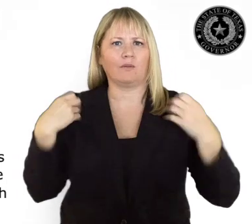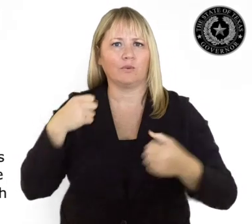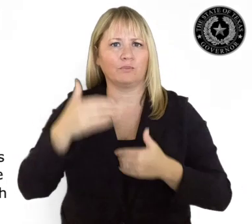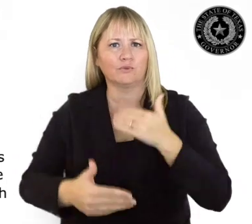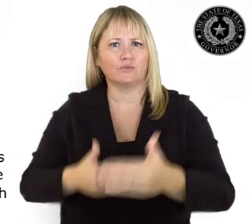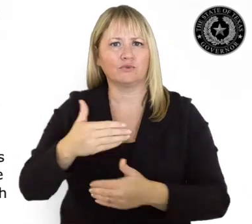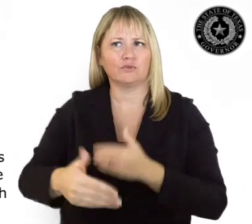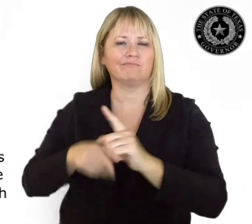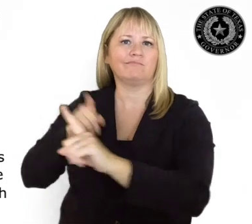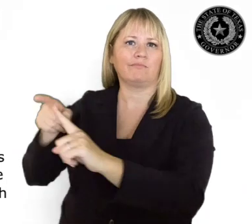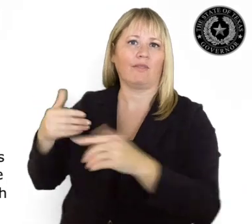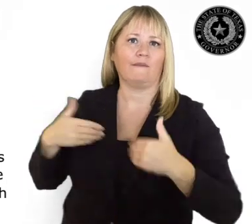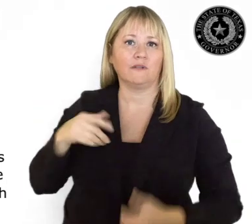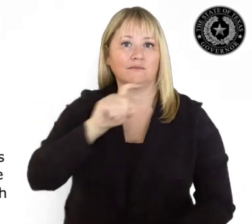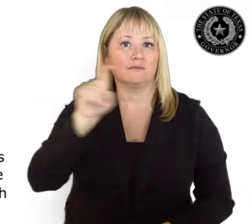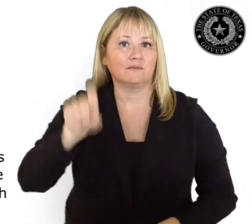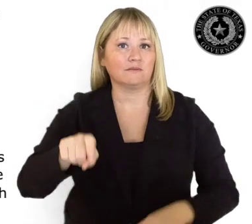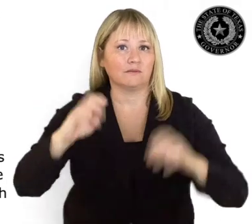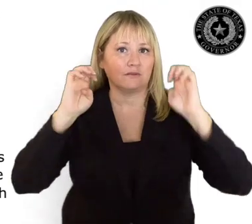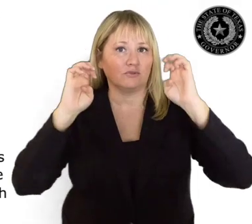similar standards.